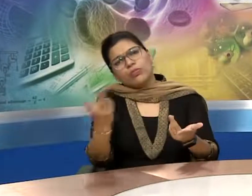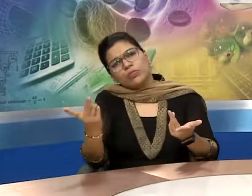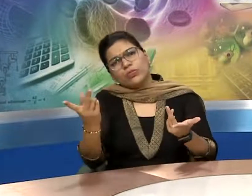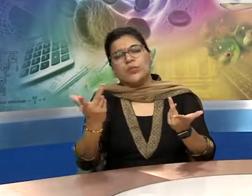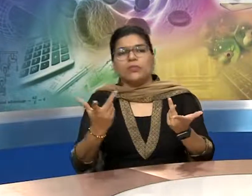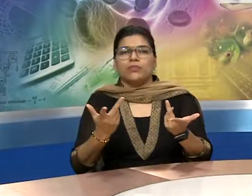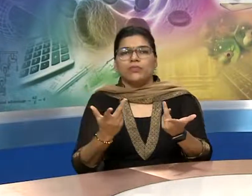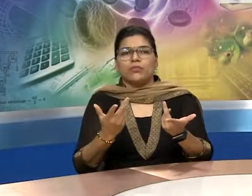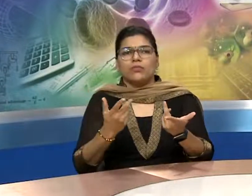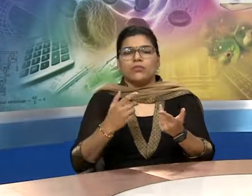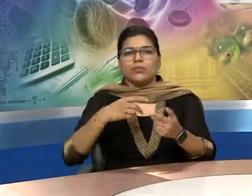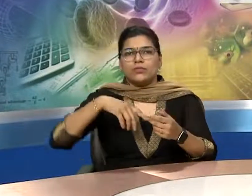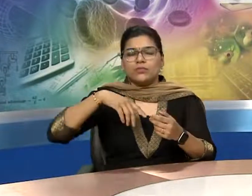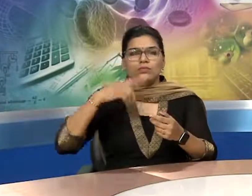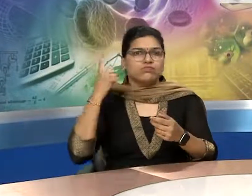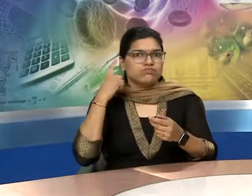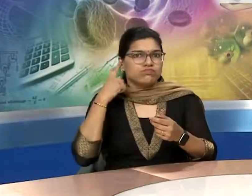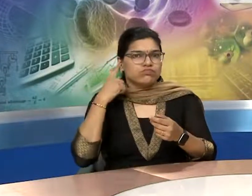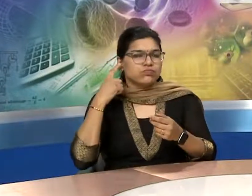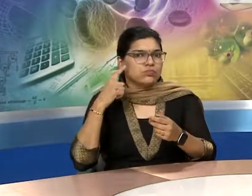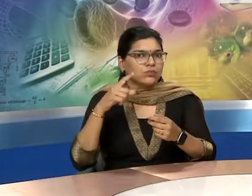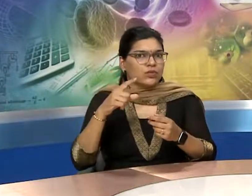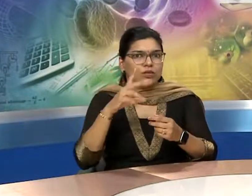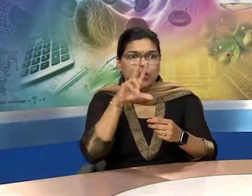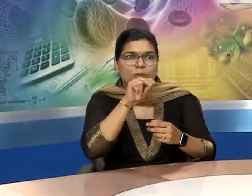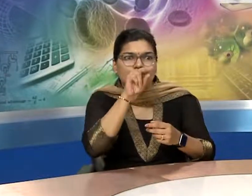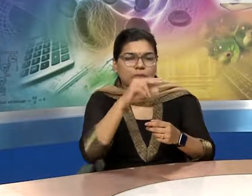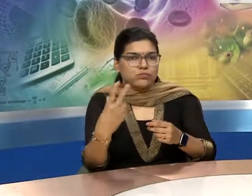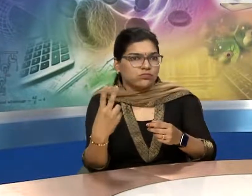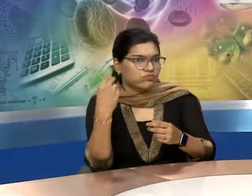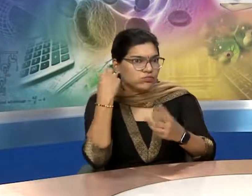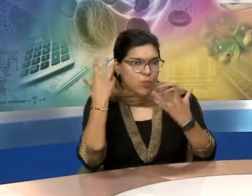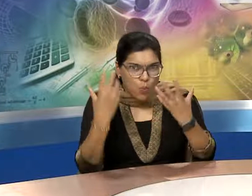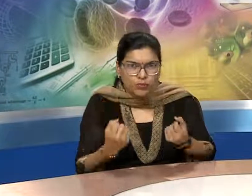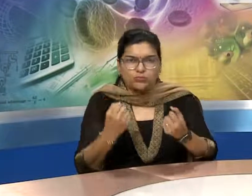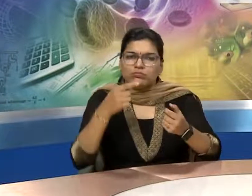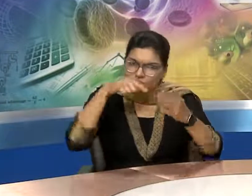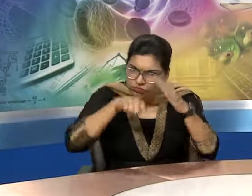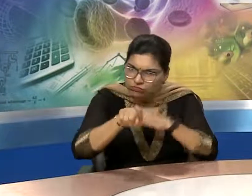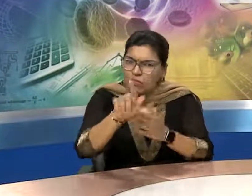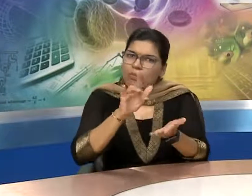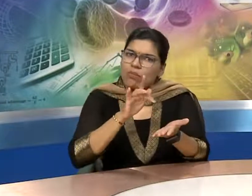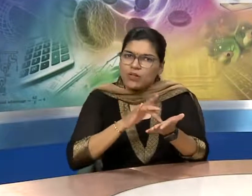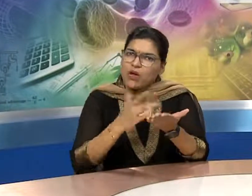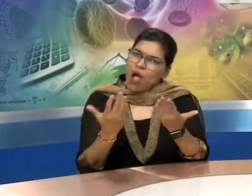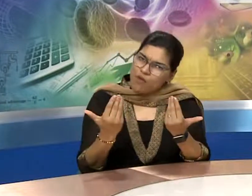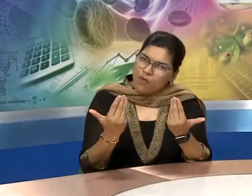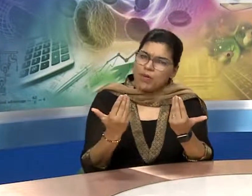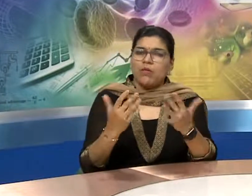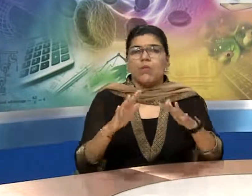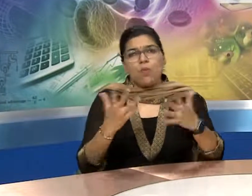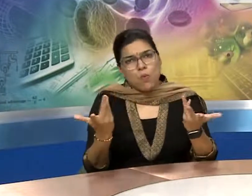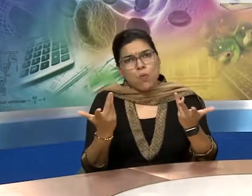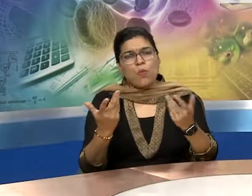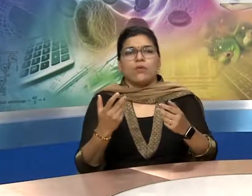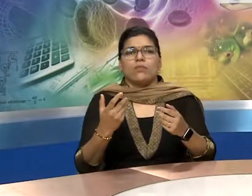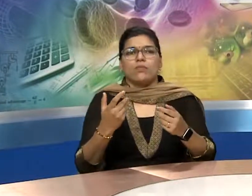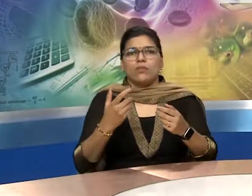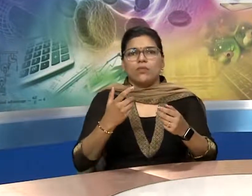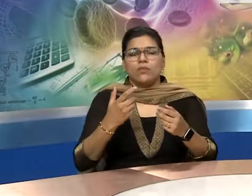advancement, so we do lots of search and research online using internet